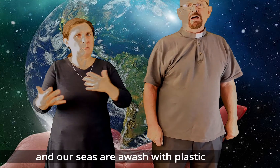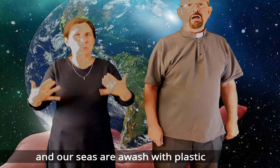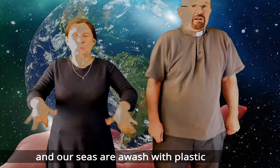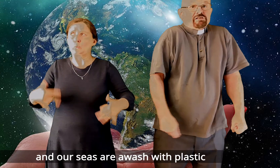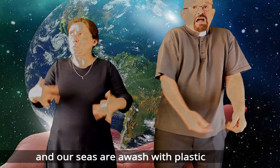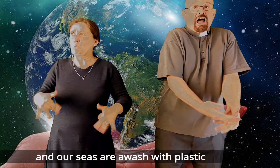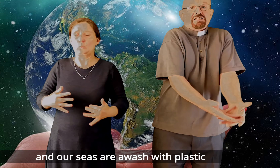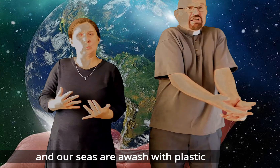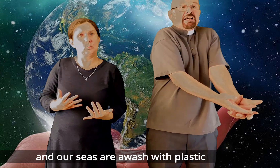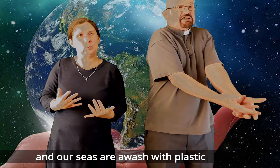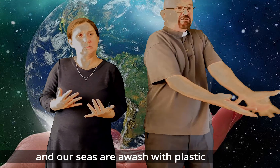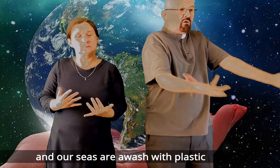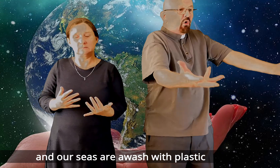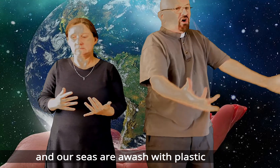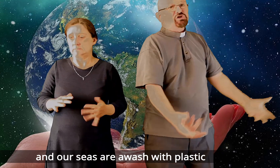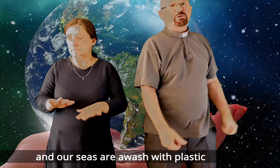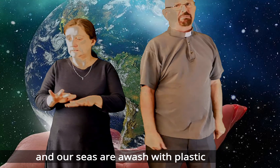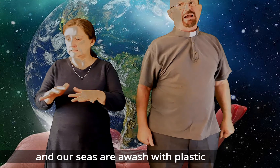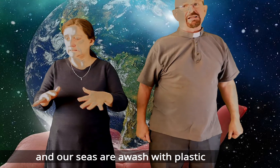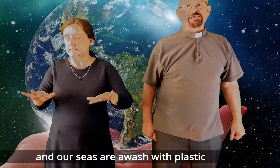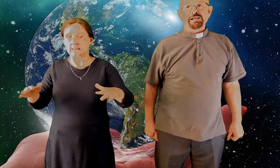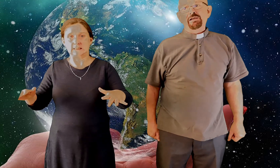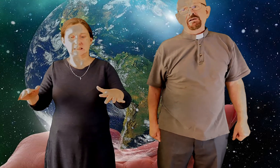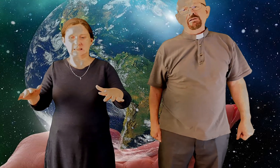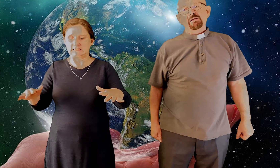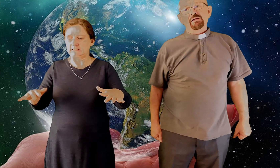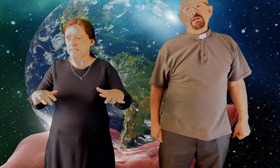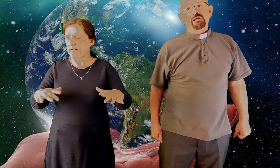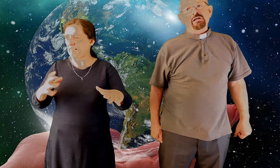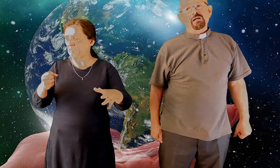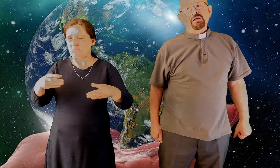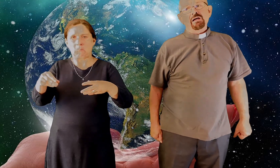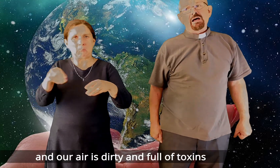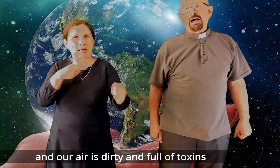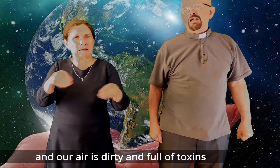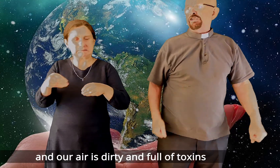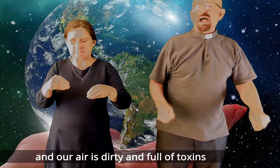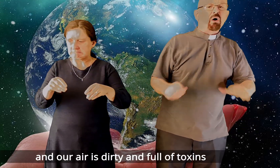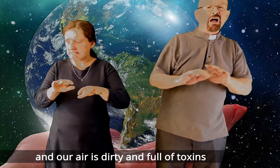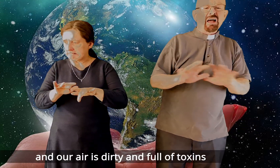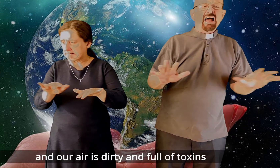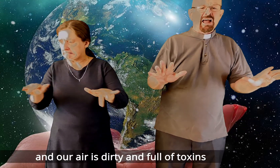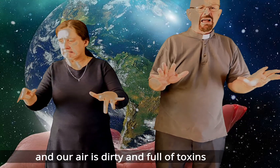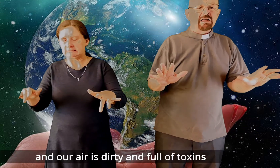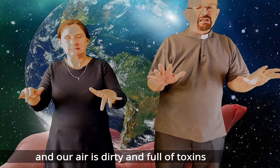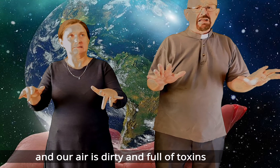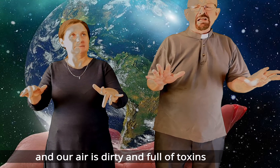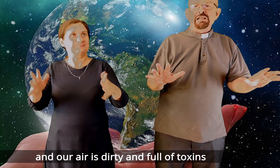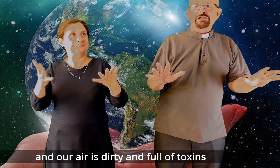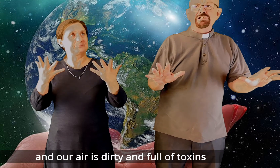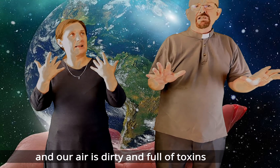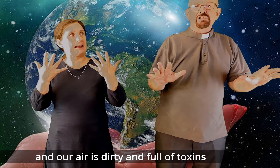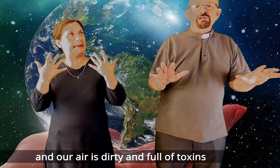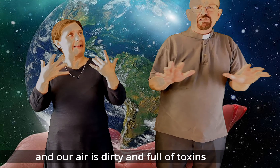And our seas are awash with plastic. And our air is